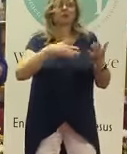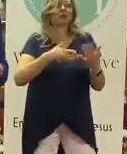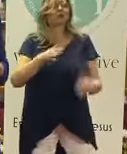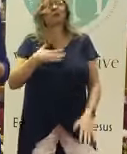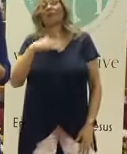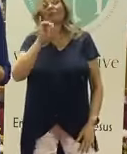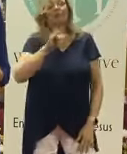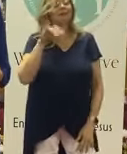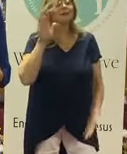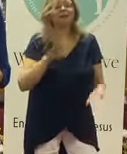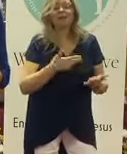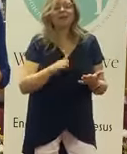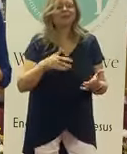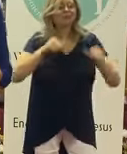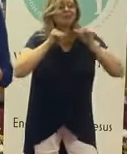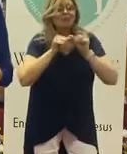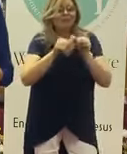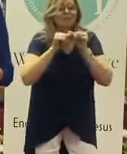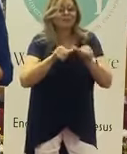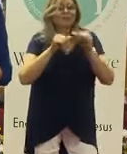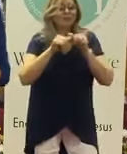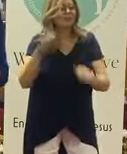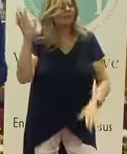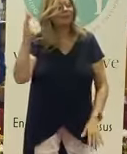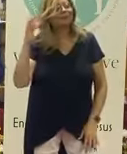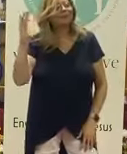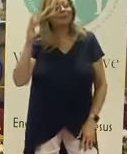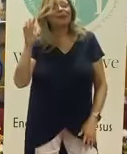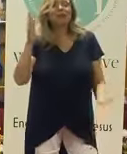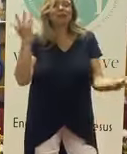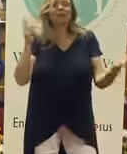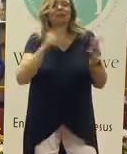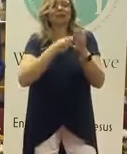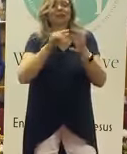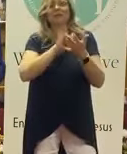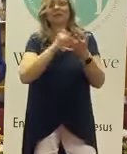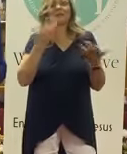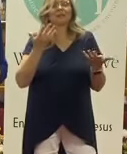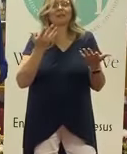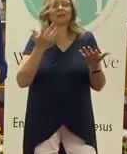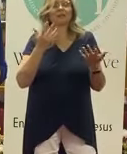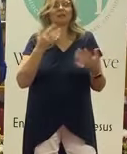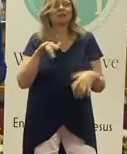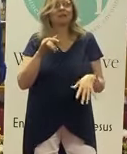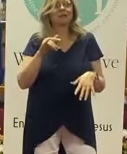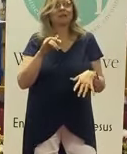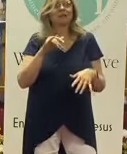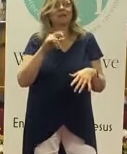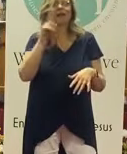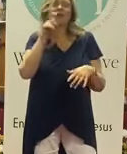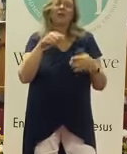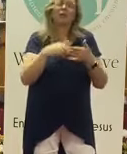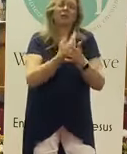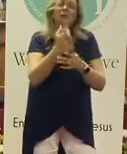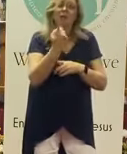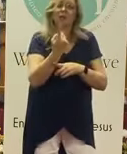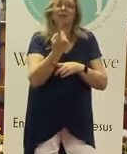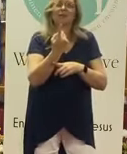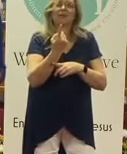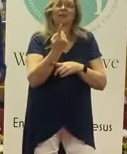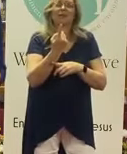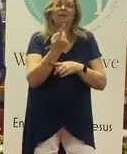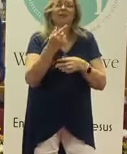and you're just like, that's the song and you keep going back to it. And then after a while, it's like that song doesn't do it for you anymore and you have to go to another one.